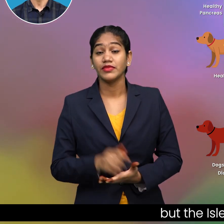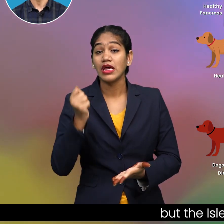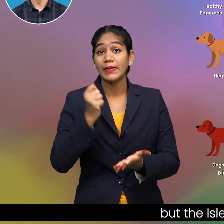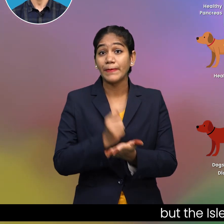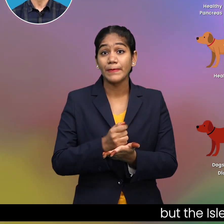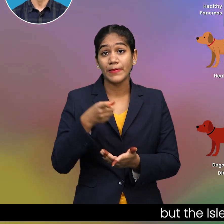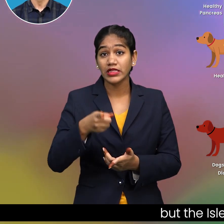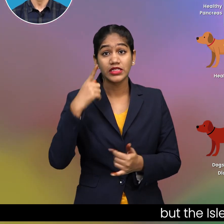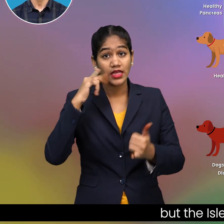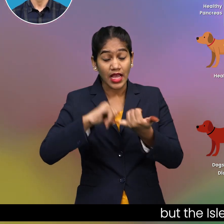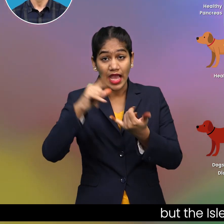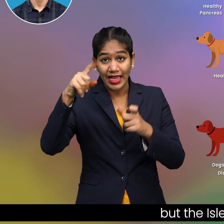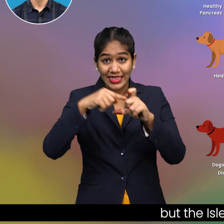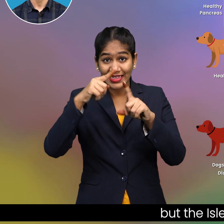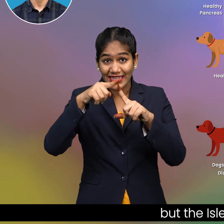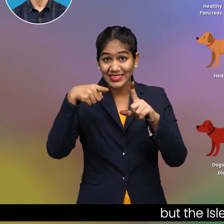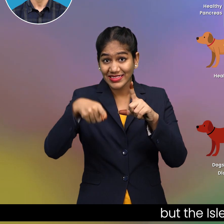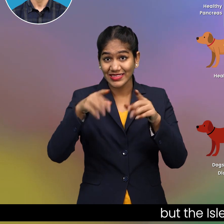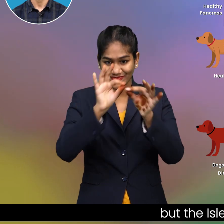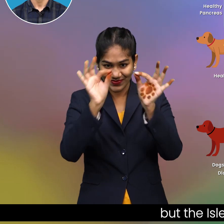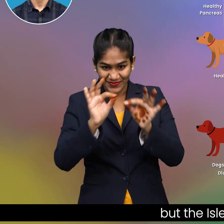but the islets of Langerhans